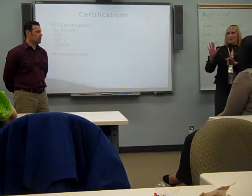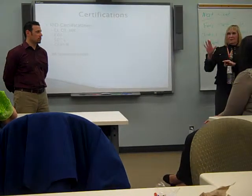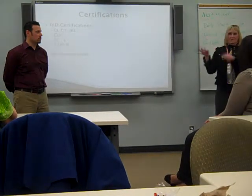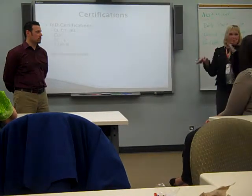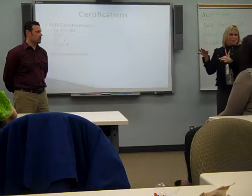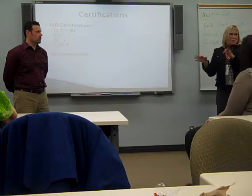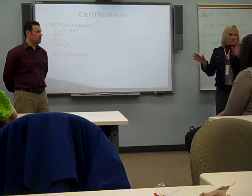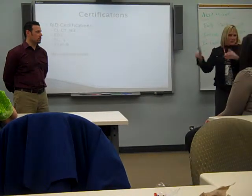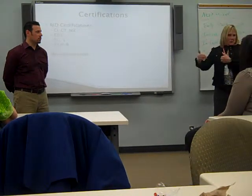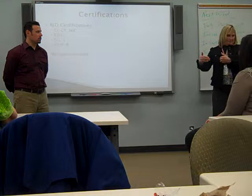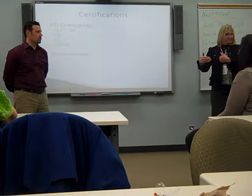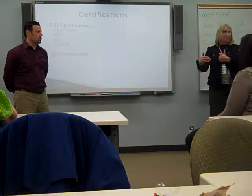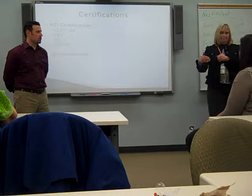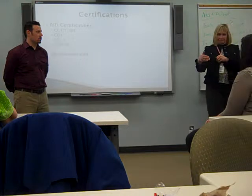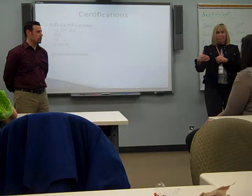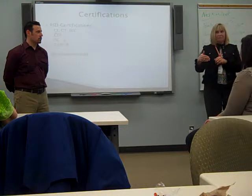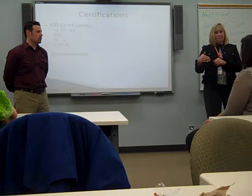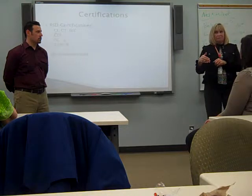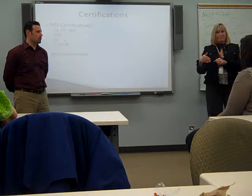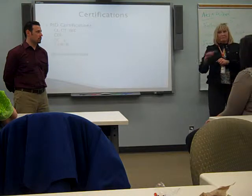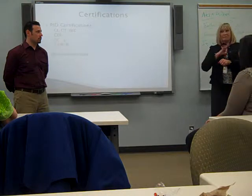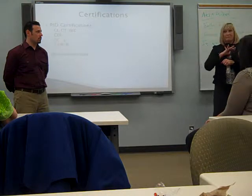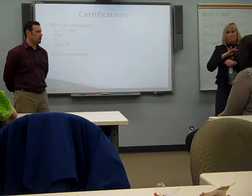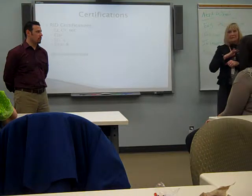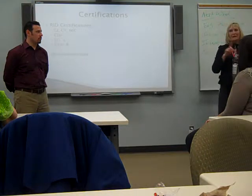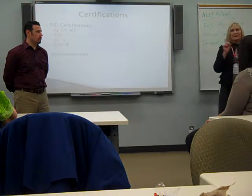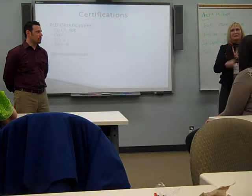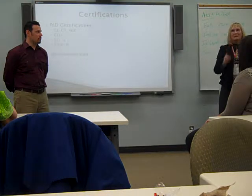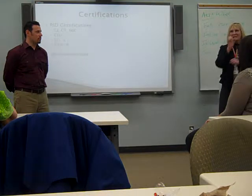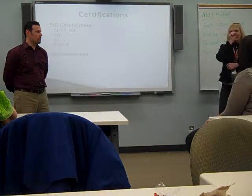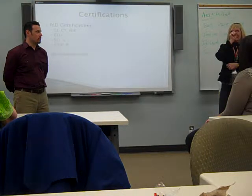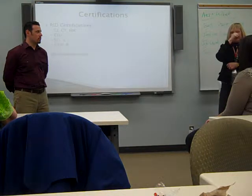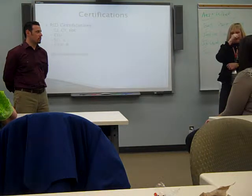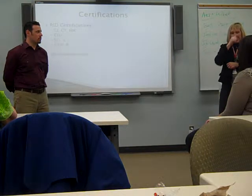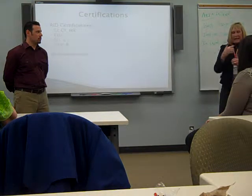So, and he does use real-time captioning in his courtroom.